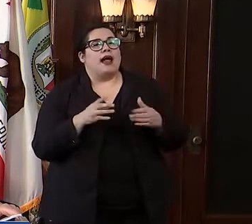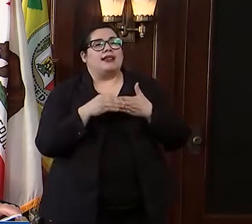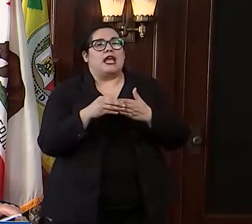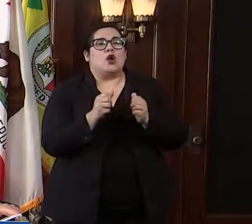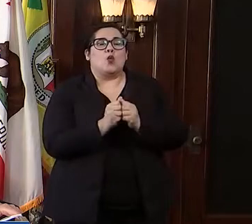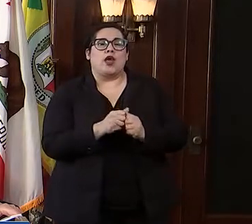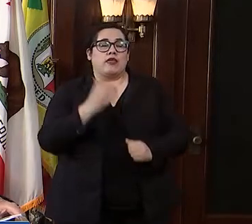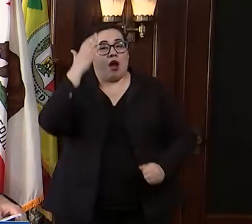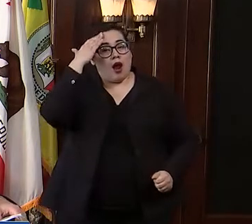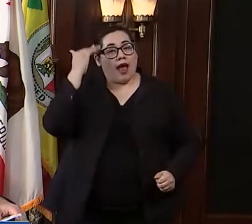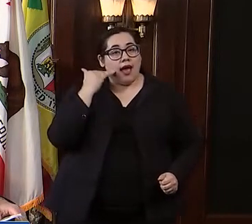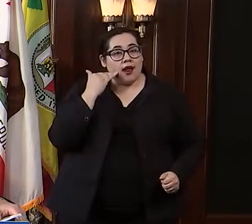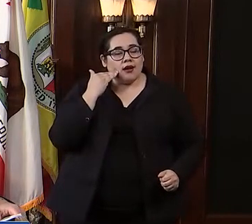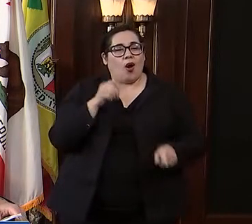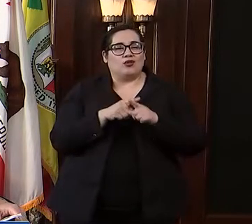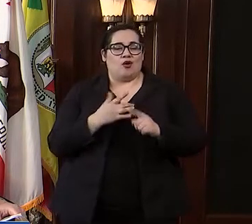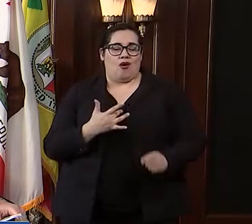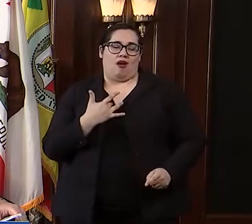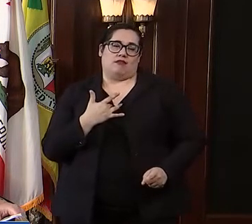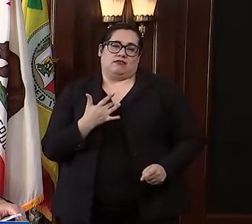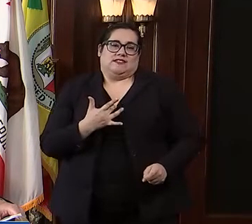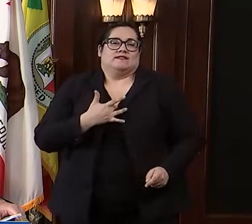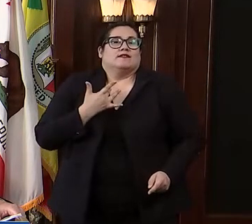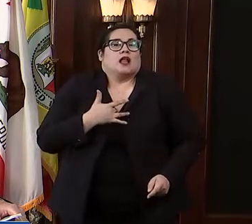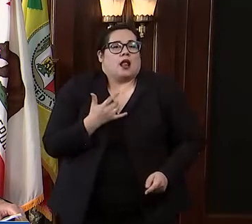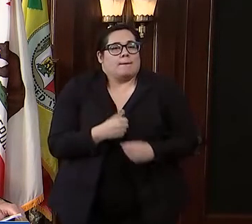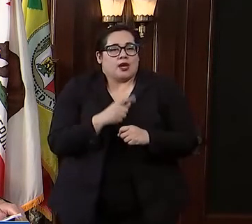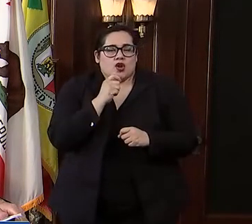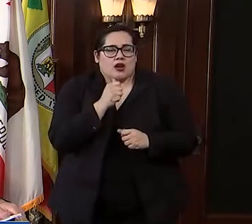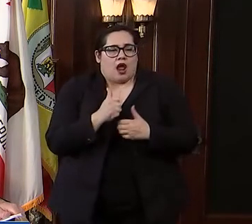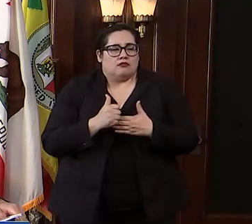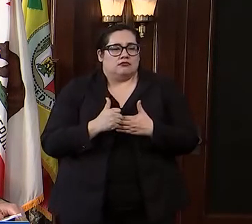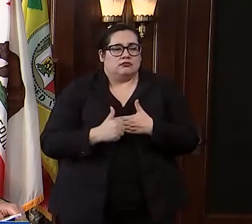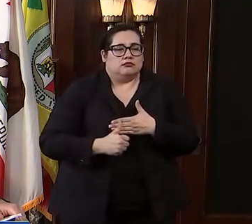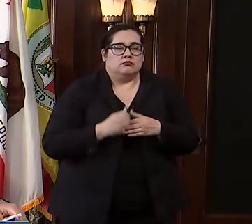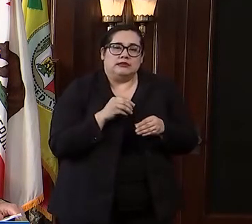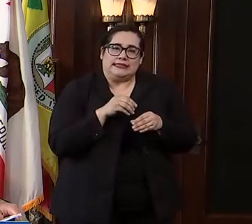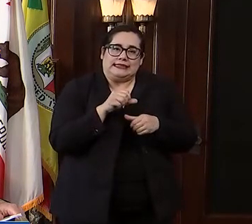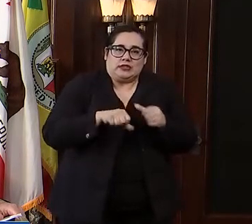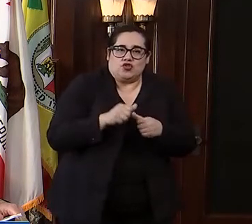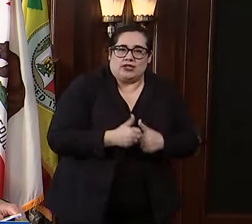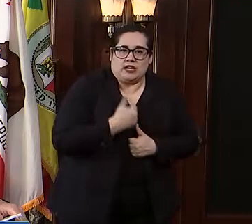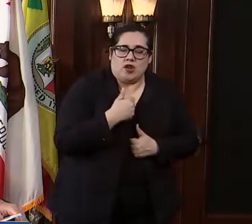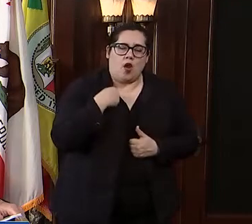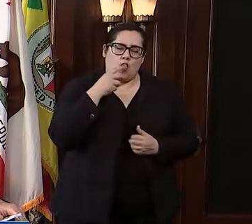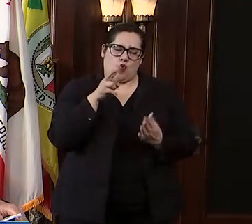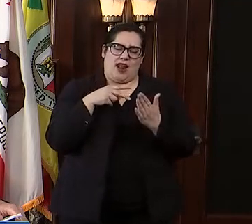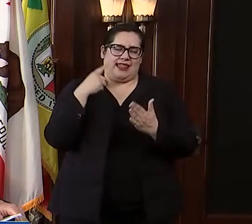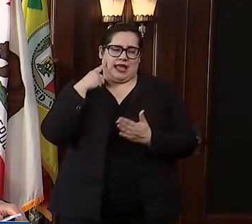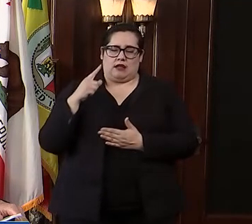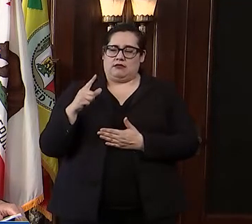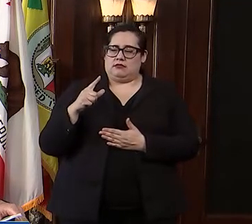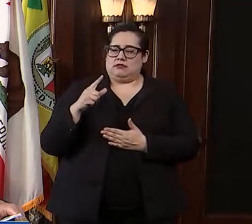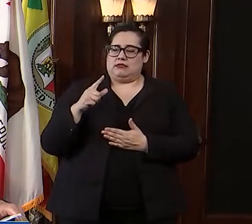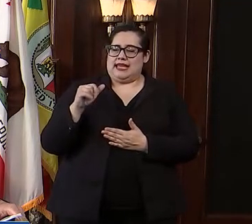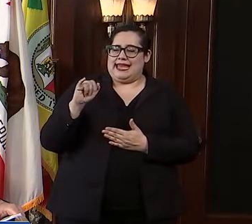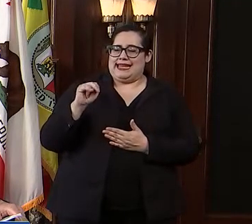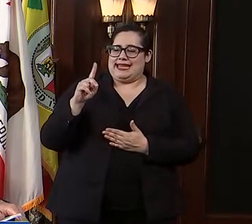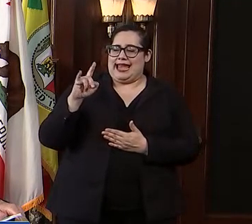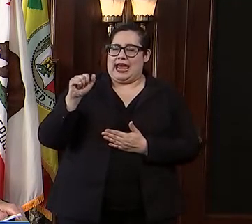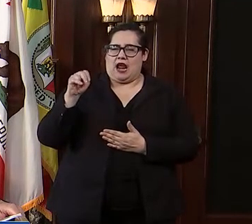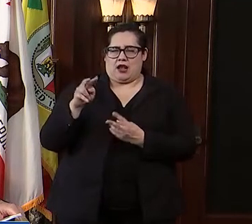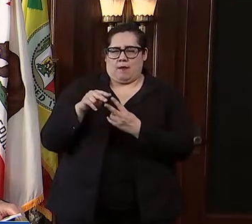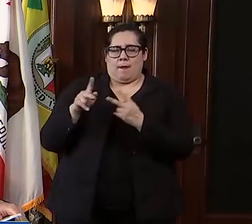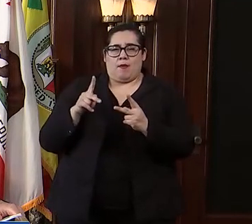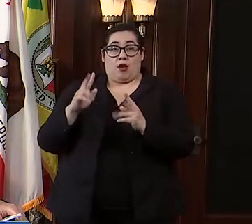our heads and with our hearts to make sure we don't endanger each other. We read, I think it was Indiana, of a couple folks